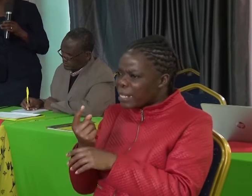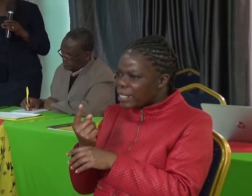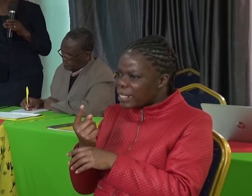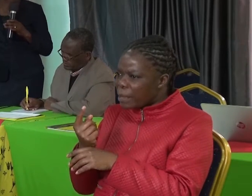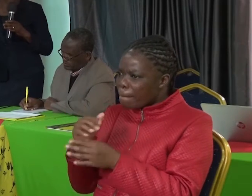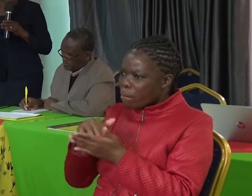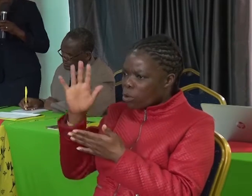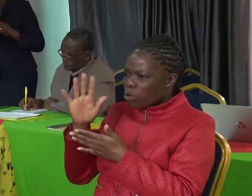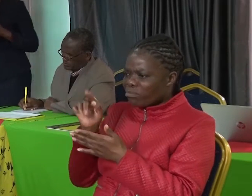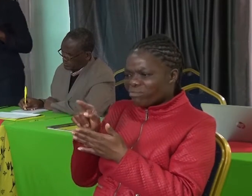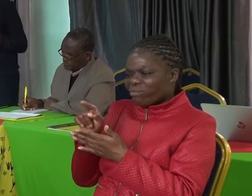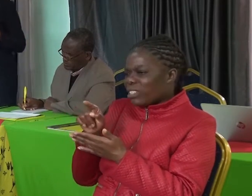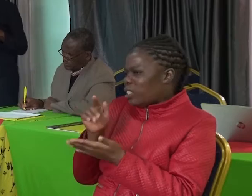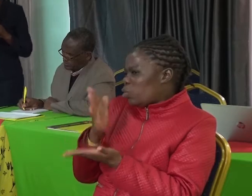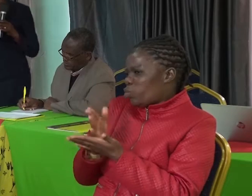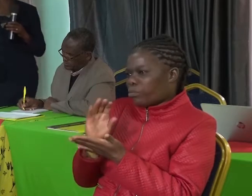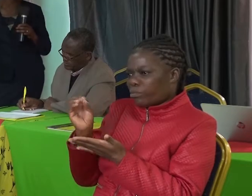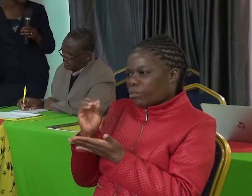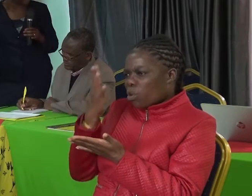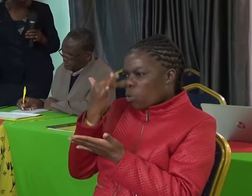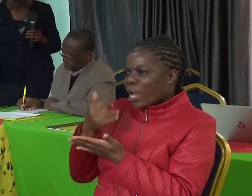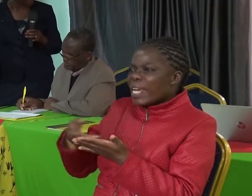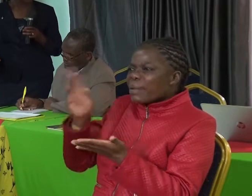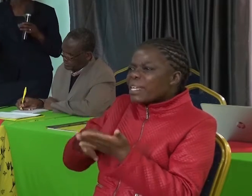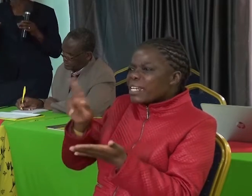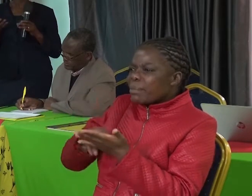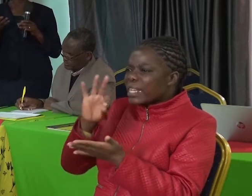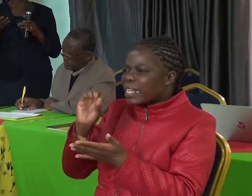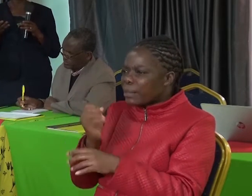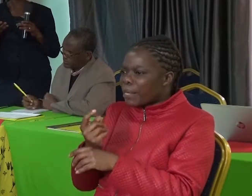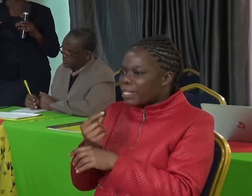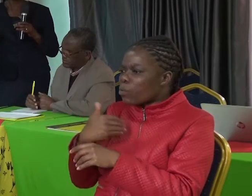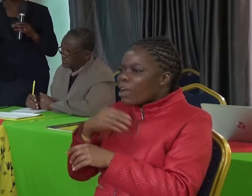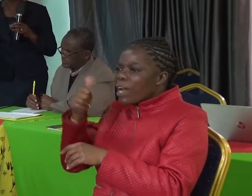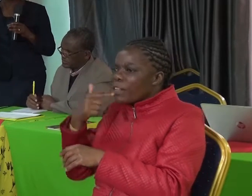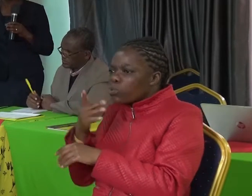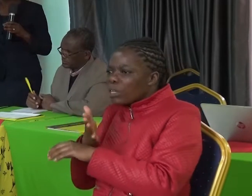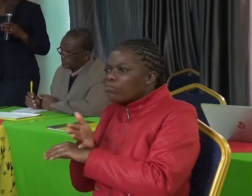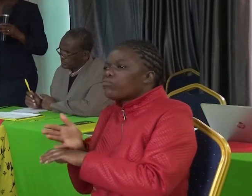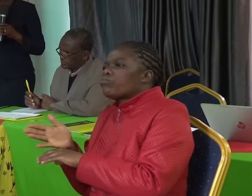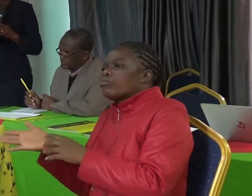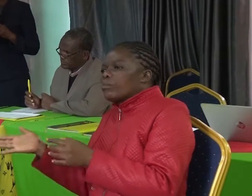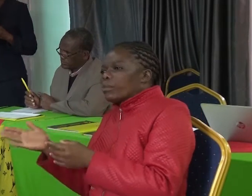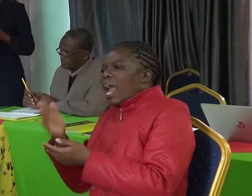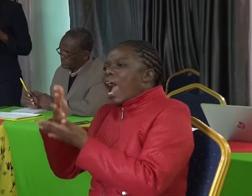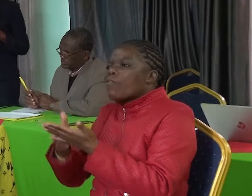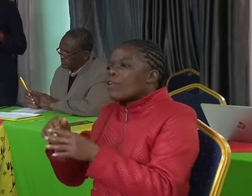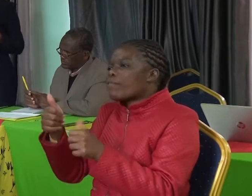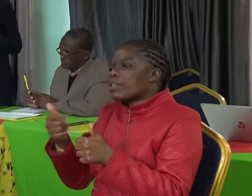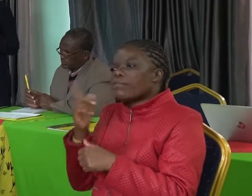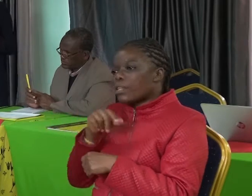viable. It's not realistic. So why keep repeating the same? And so she said, for instance, why